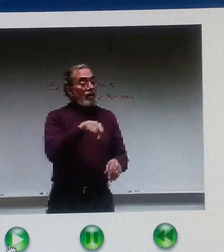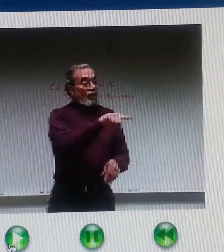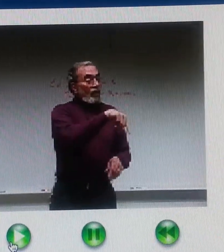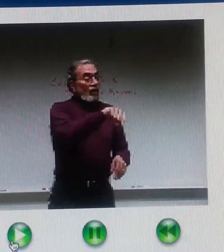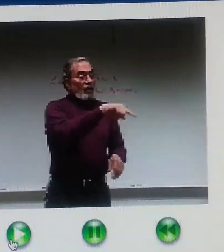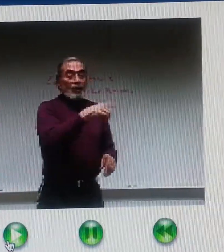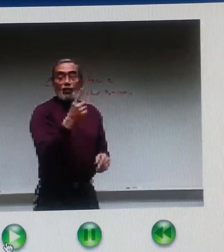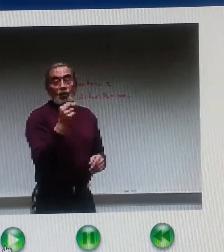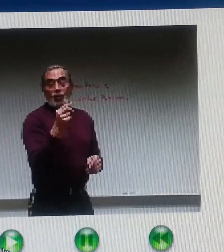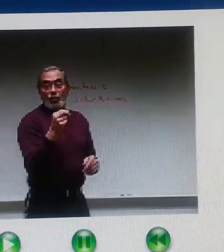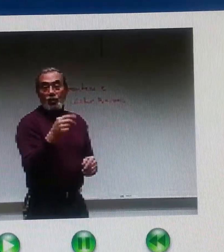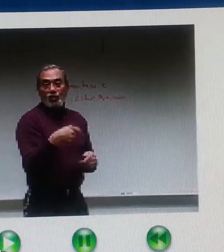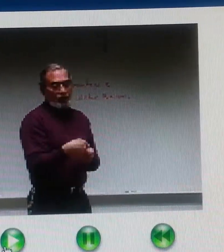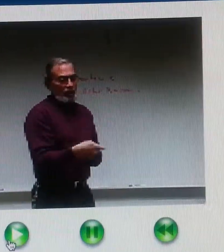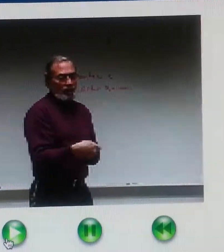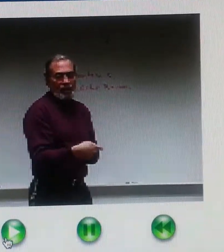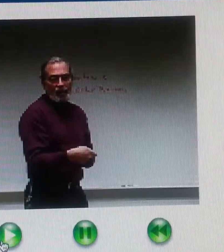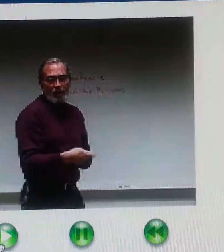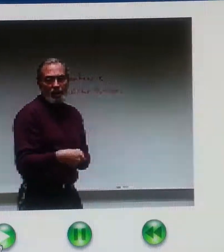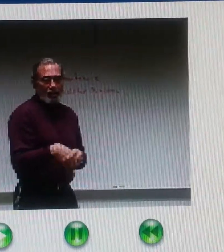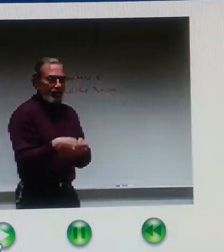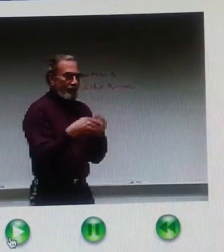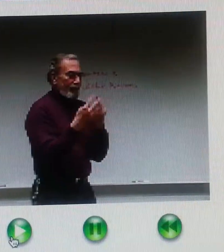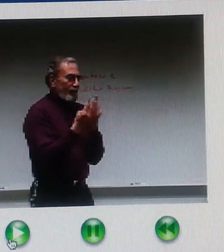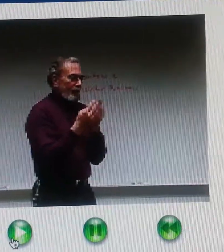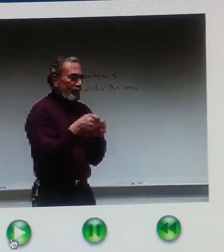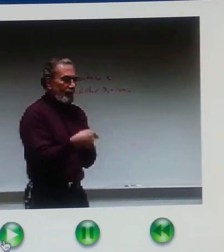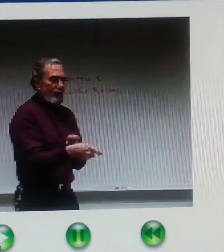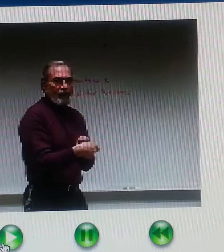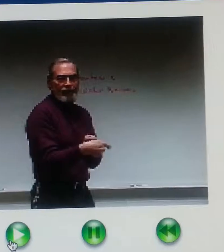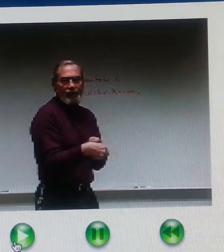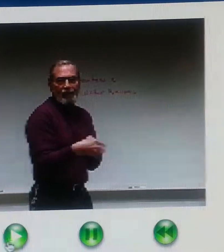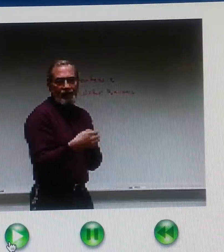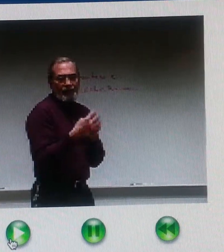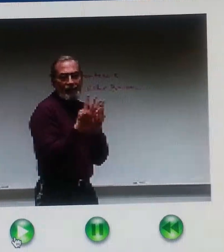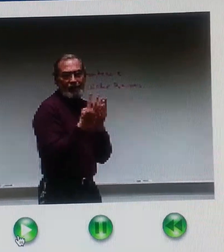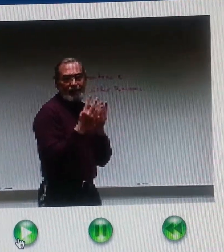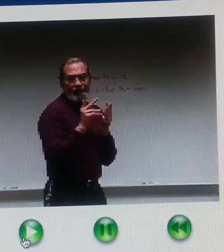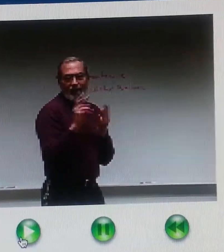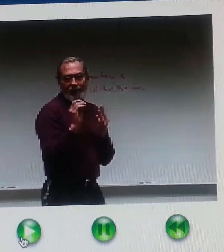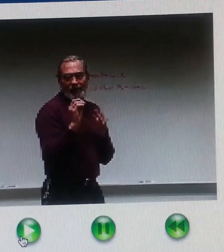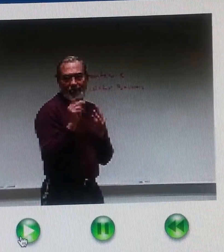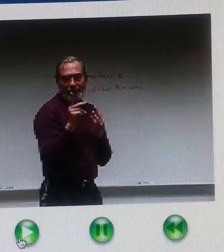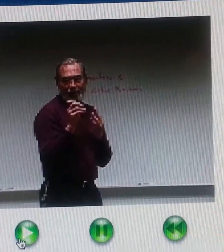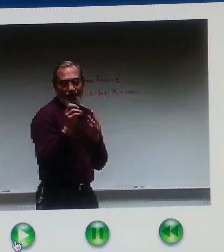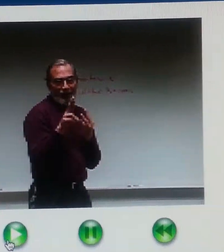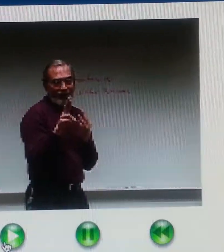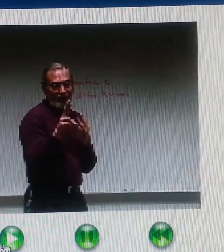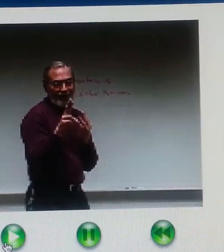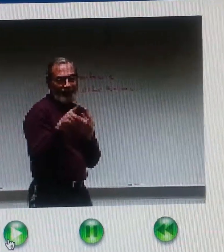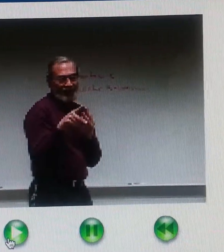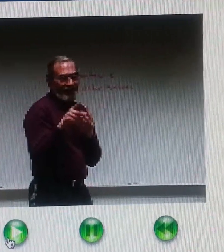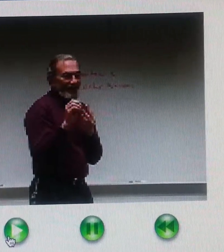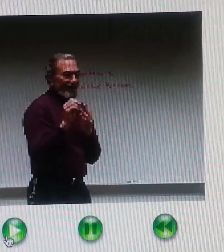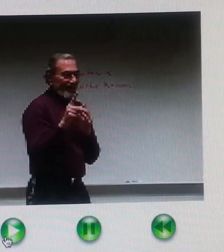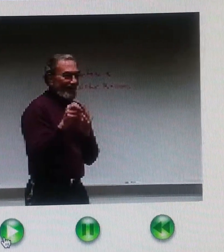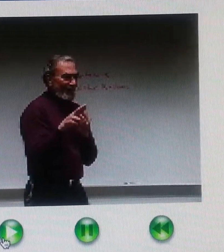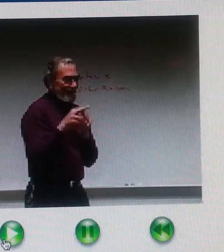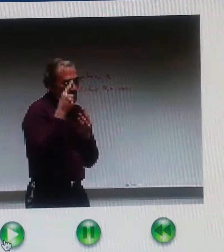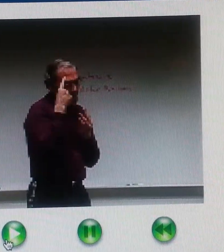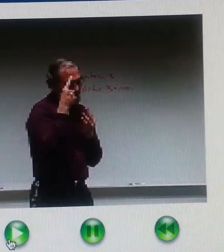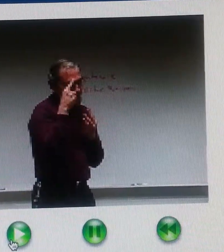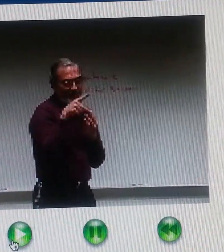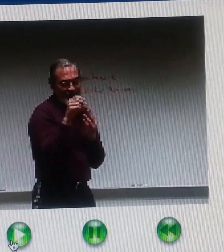We forgot the towel, we forgot to place it down there. So late at night, we're playing cards.